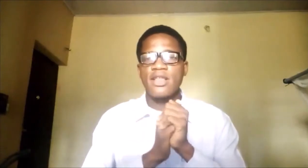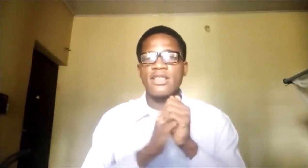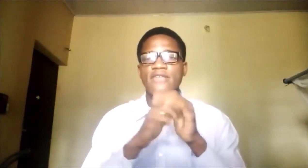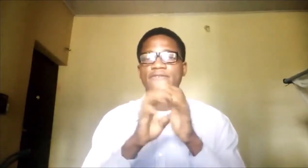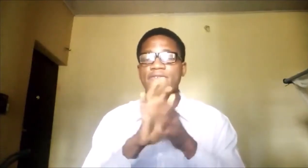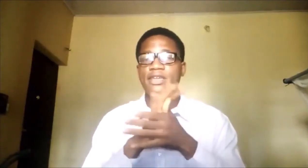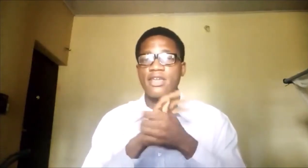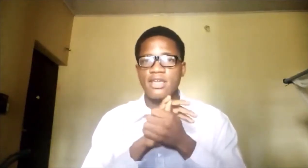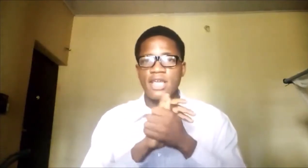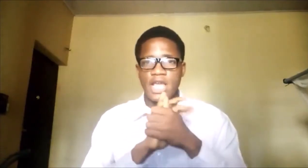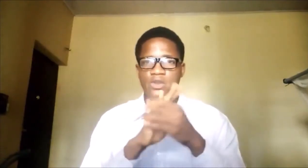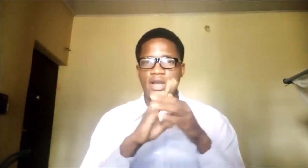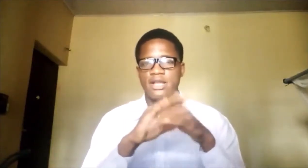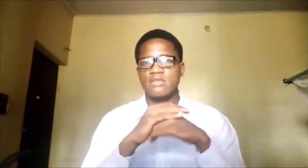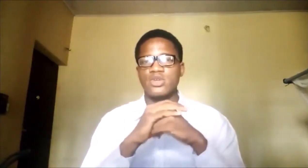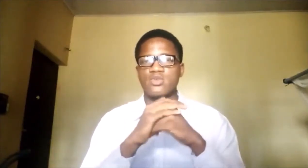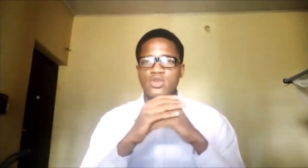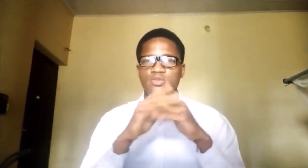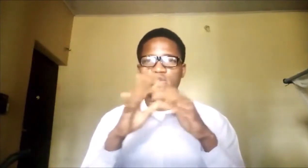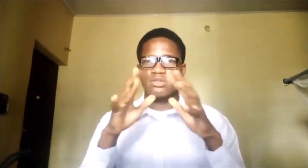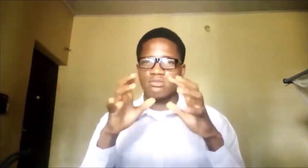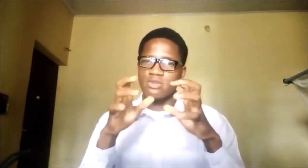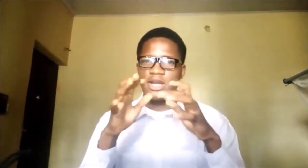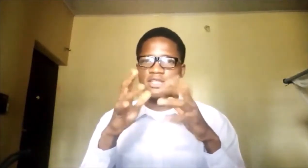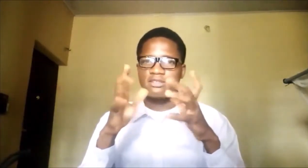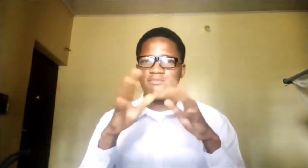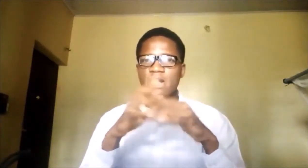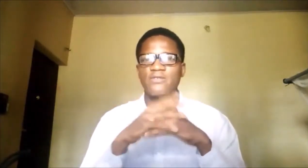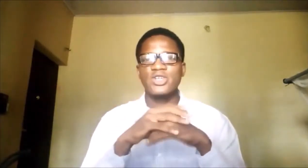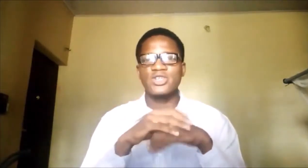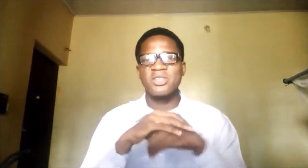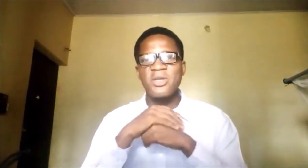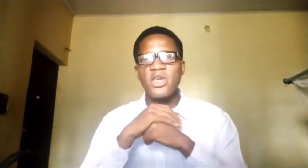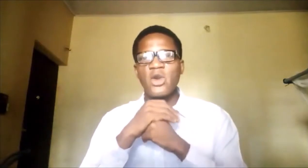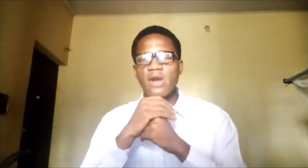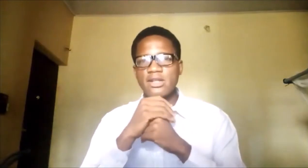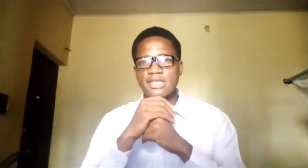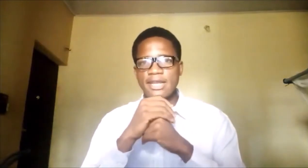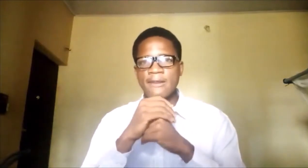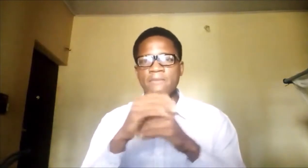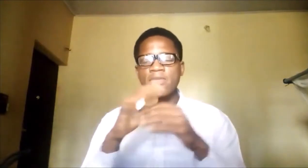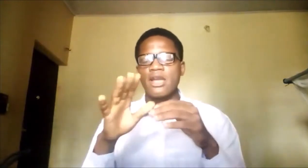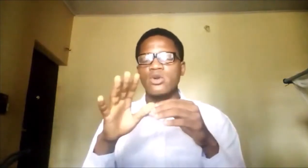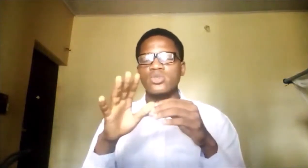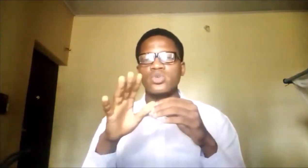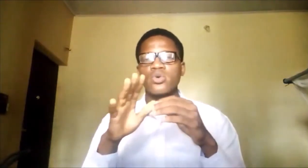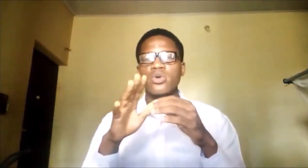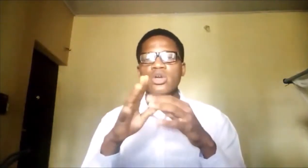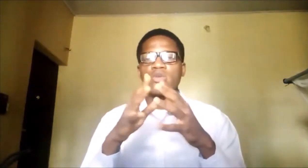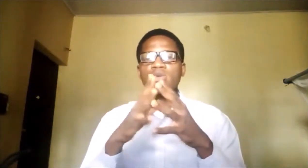is free in your hands, because we don't want your hands malfunctioning while signing. And also, you want to